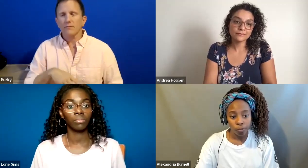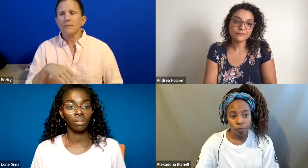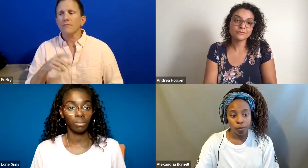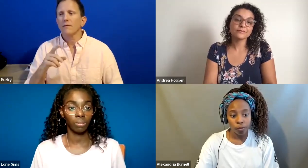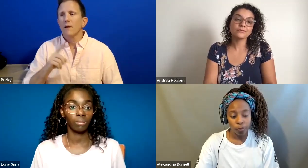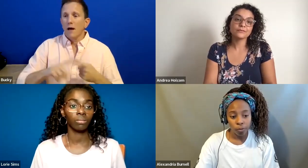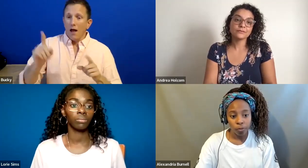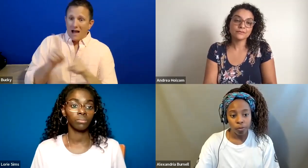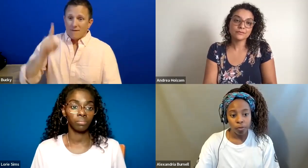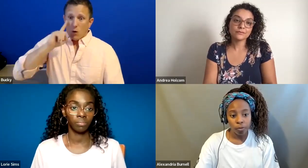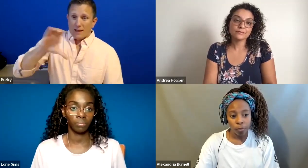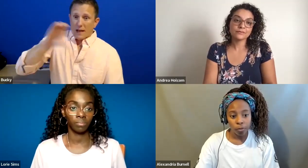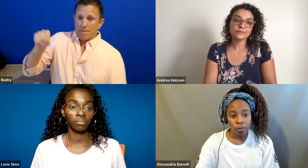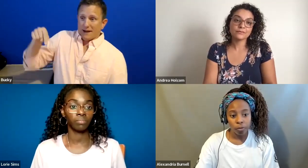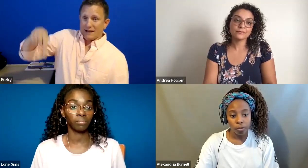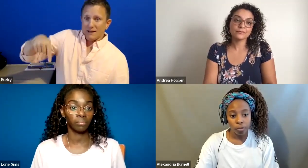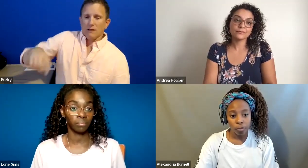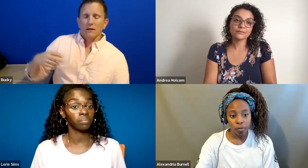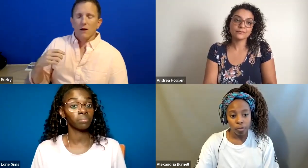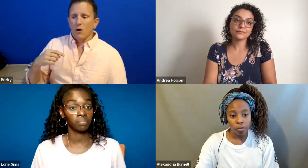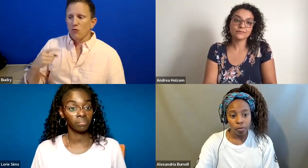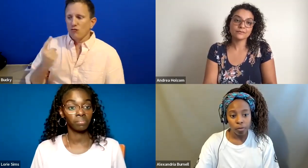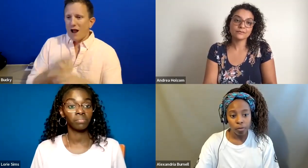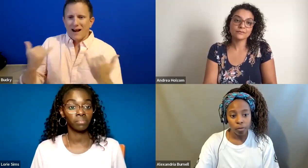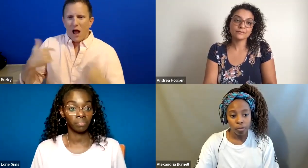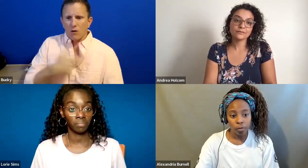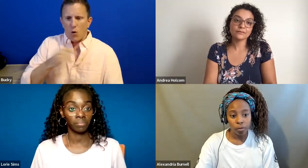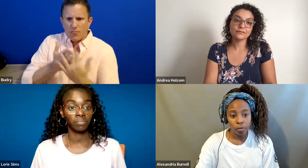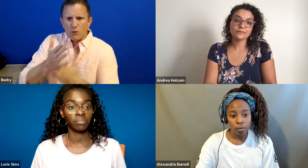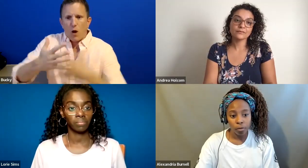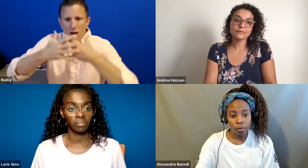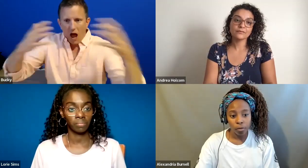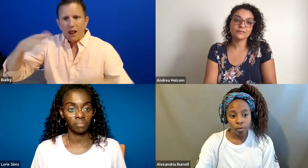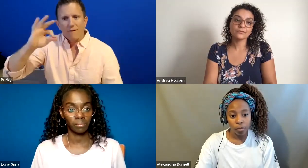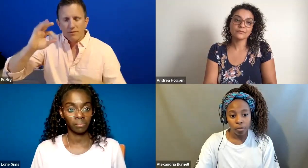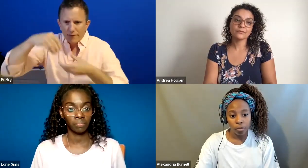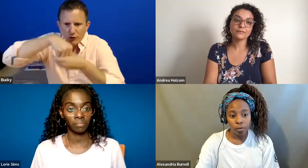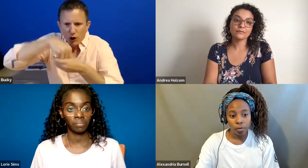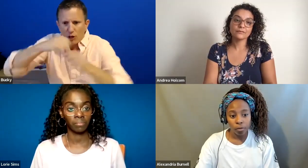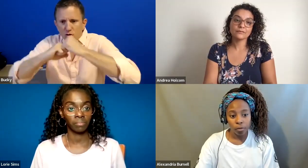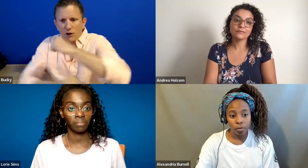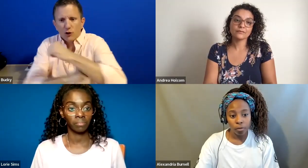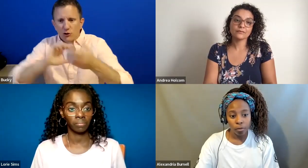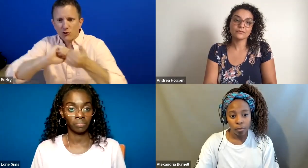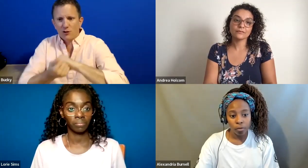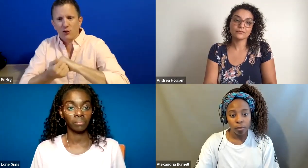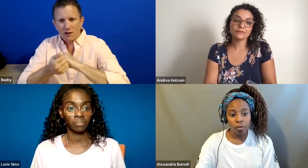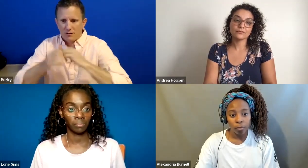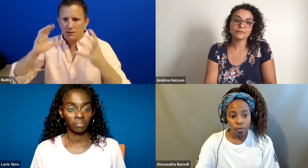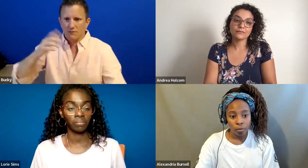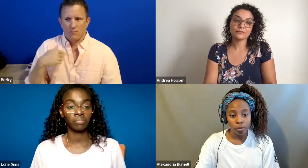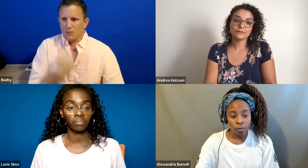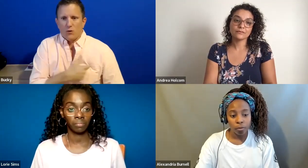to the BIPOC community. And that's something I need to change. It's something that I want to work on. And I think where my company is right now is we are